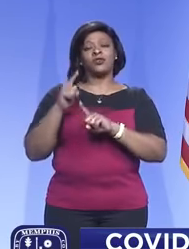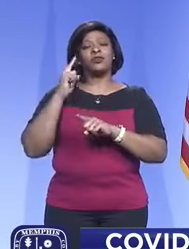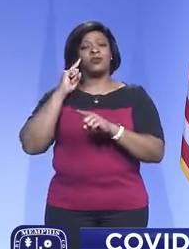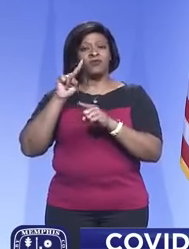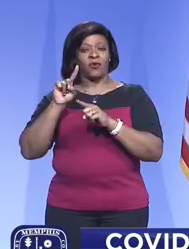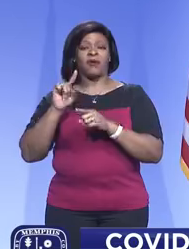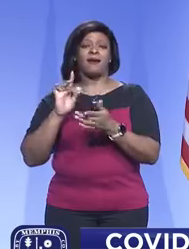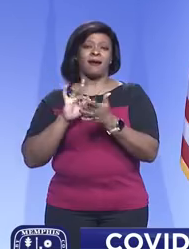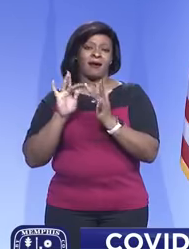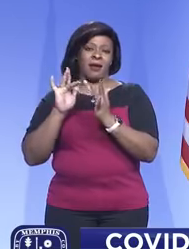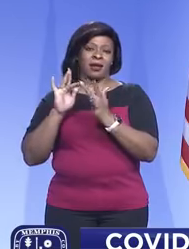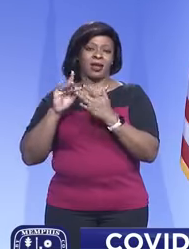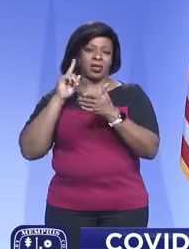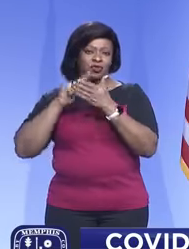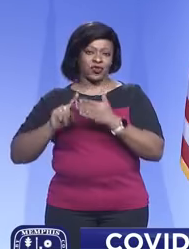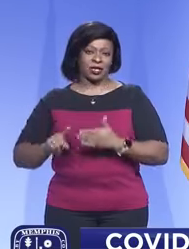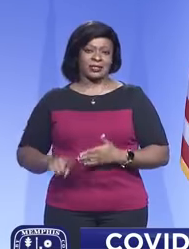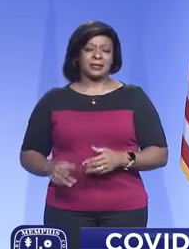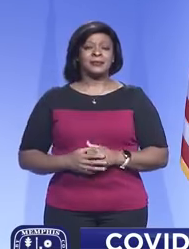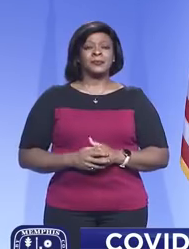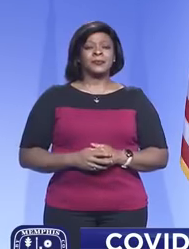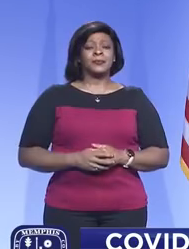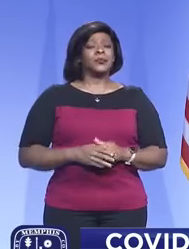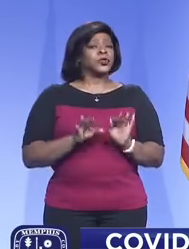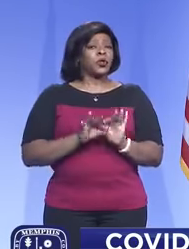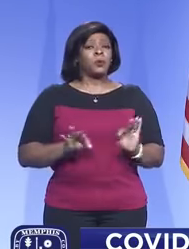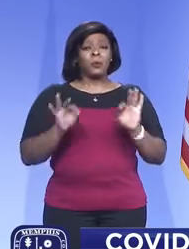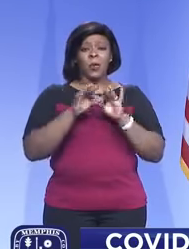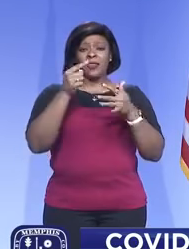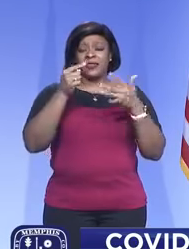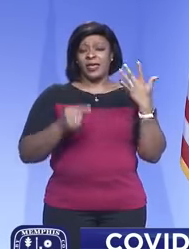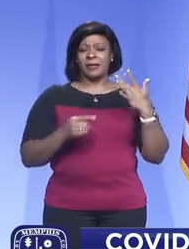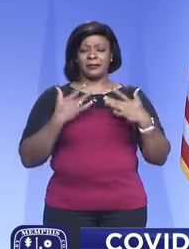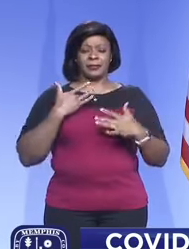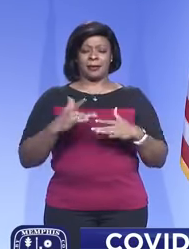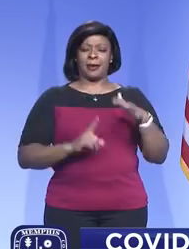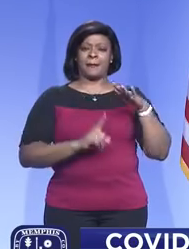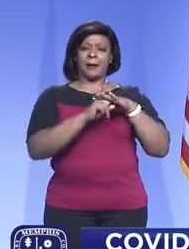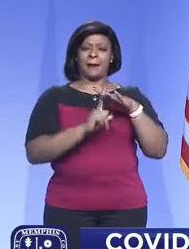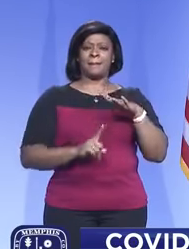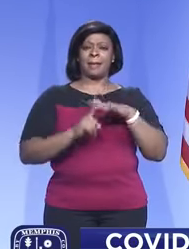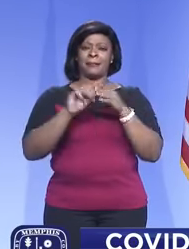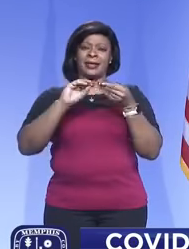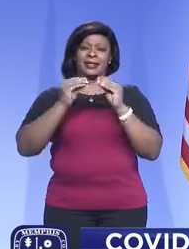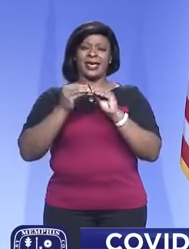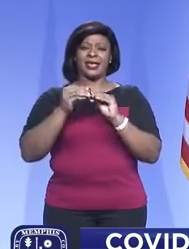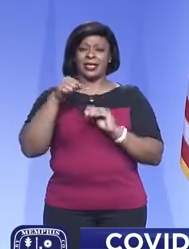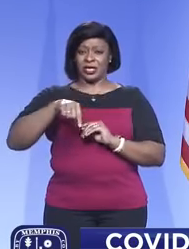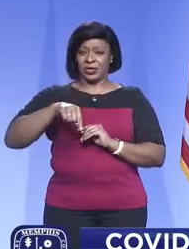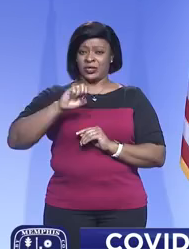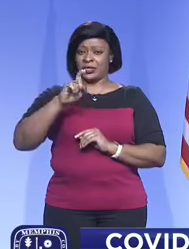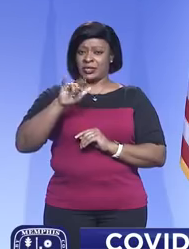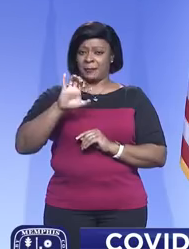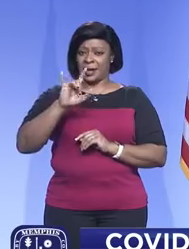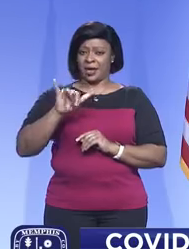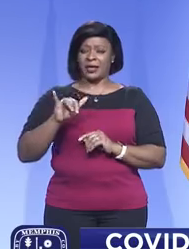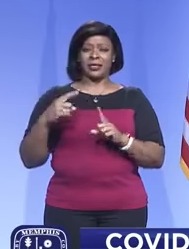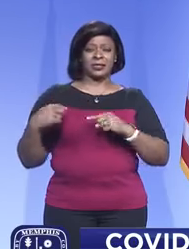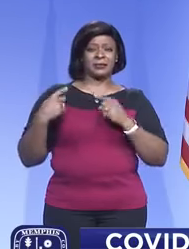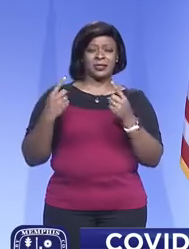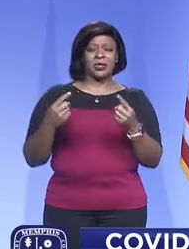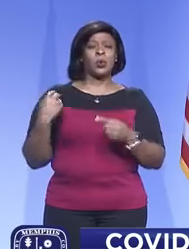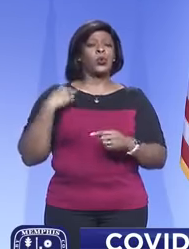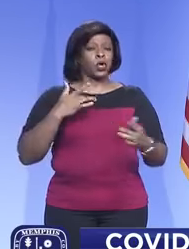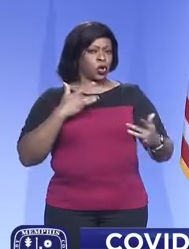tracing. But a few key things that continue to come up through the data in Shelby County specifically. While we are all